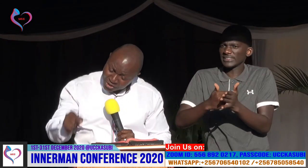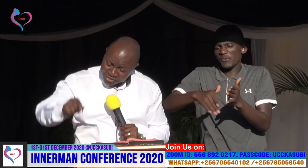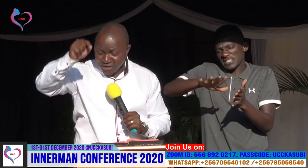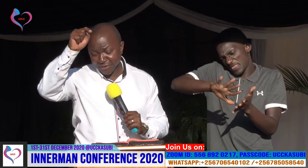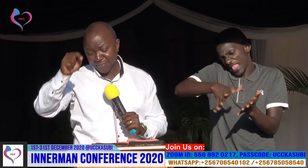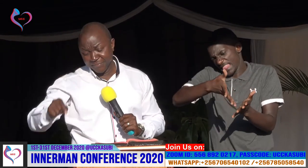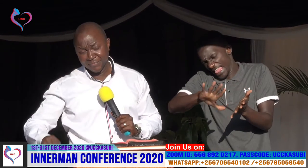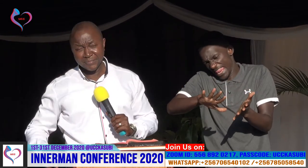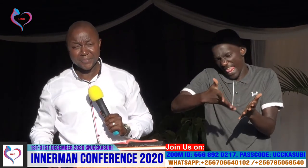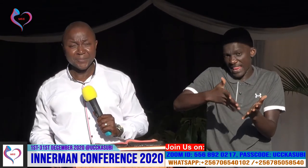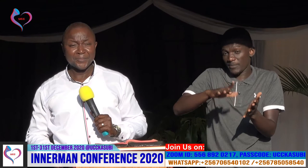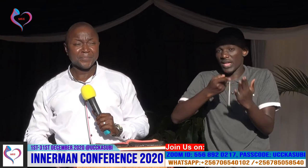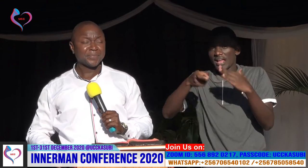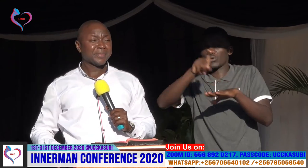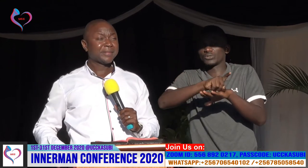the anointing.